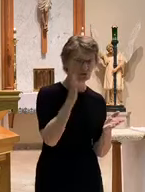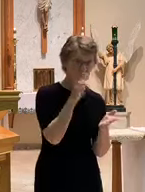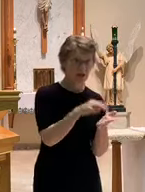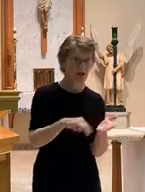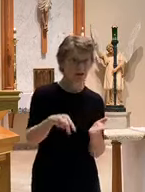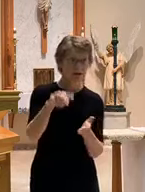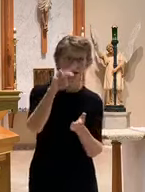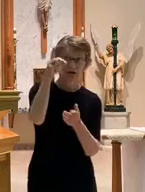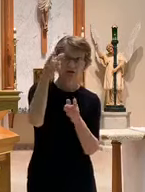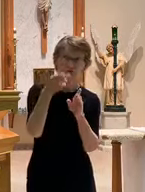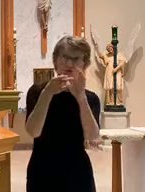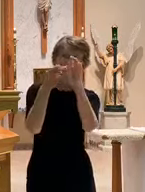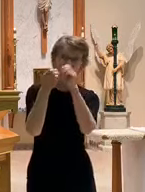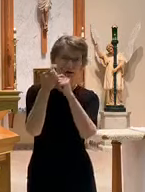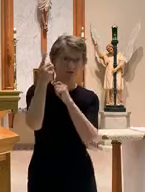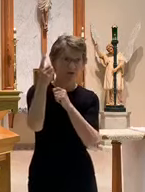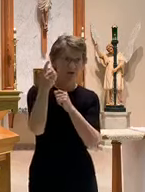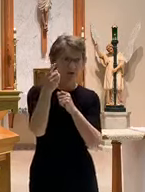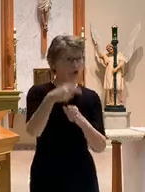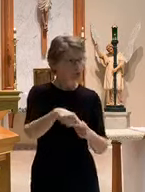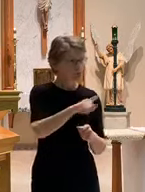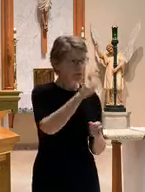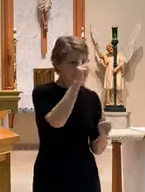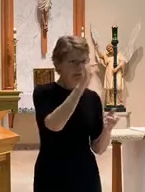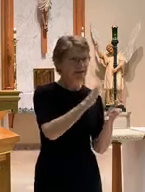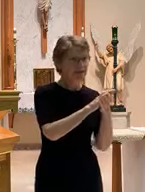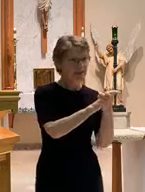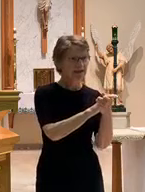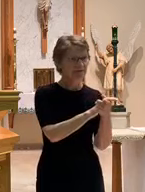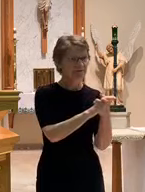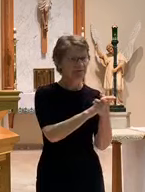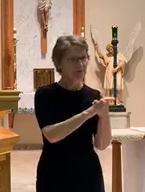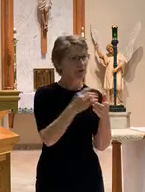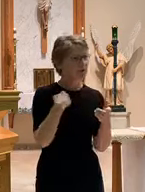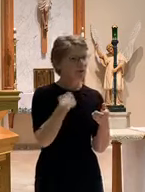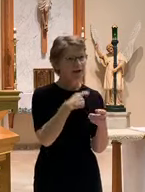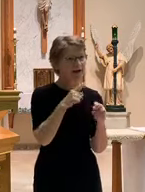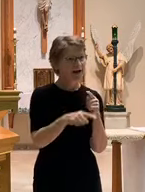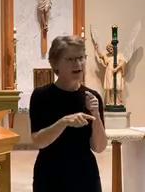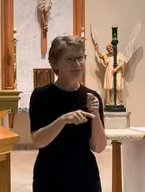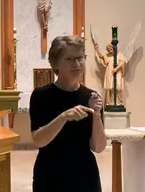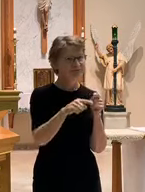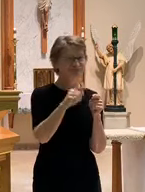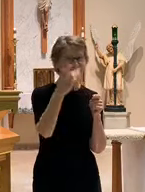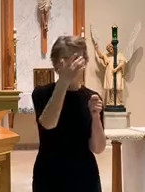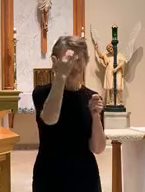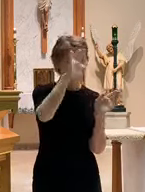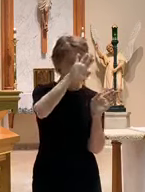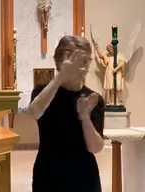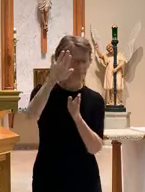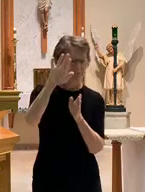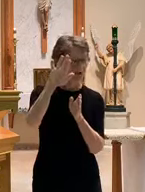believers, as a result of our baptism. We cannot go back on that. That cannot be erased from our